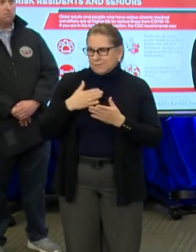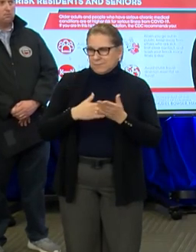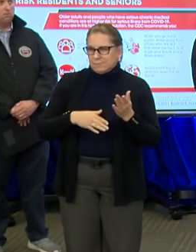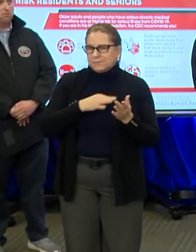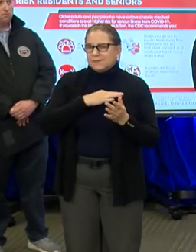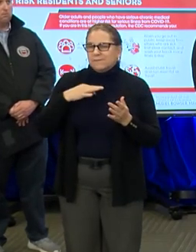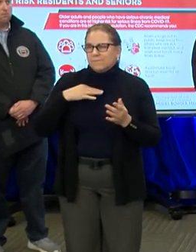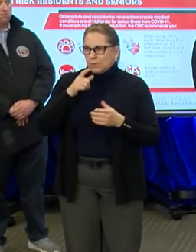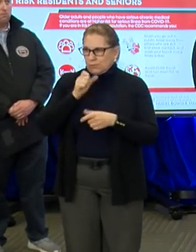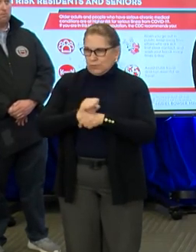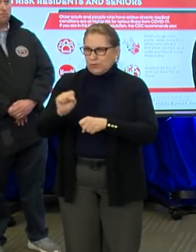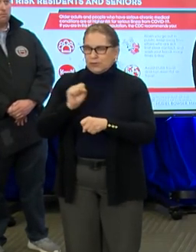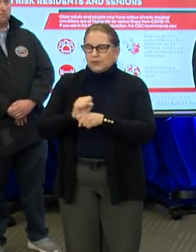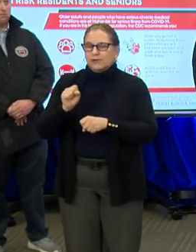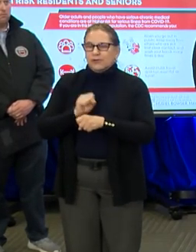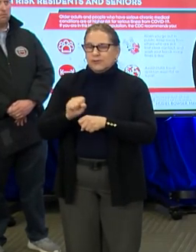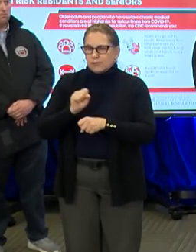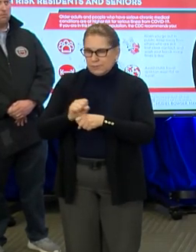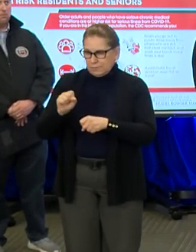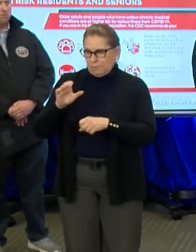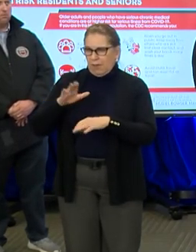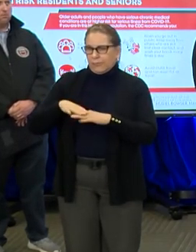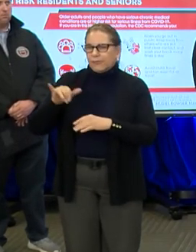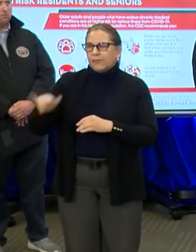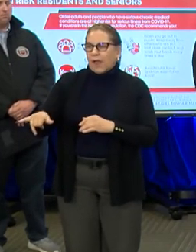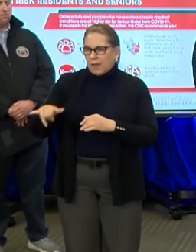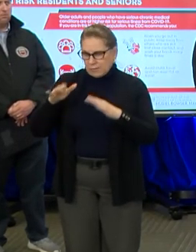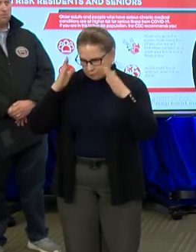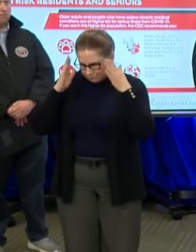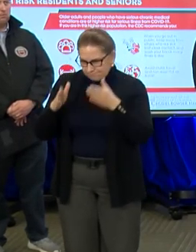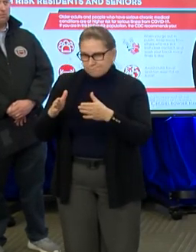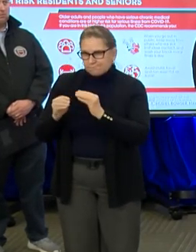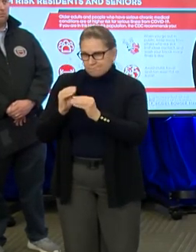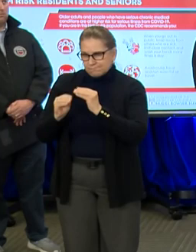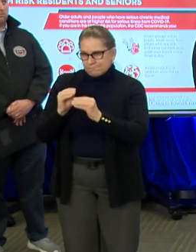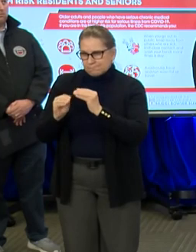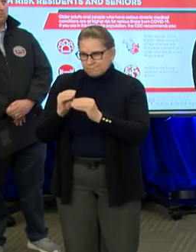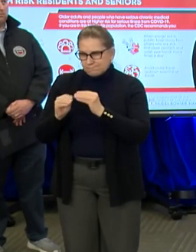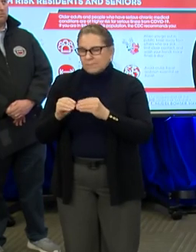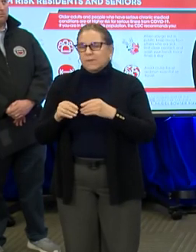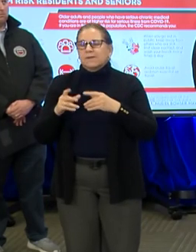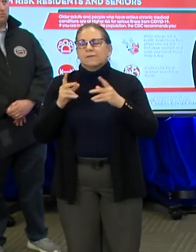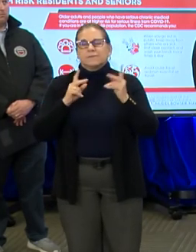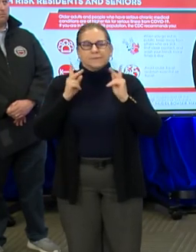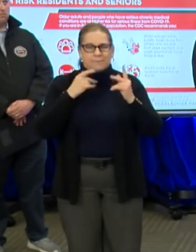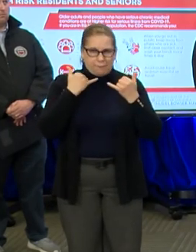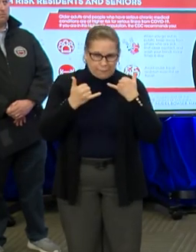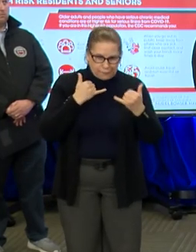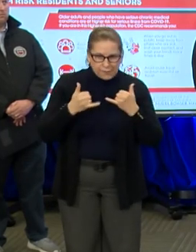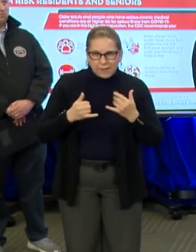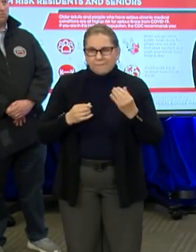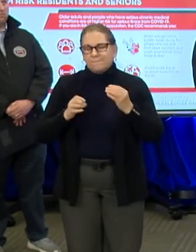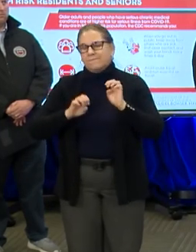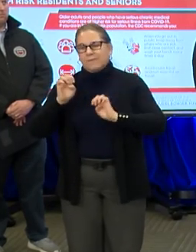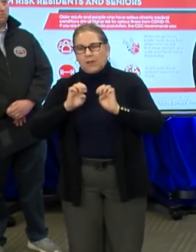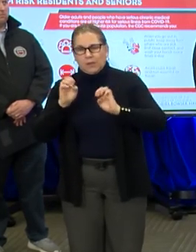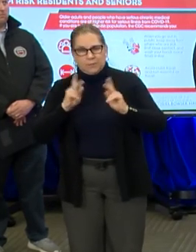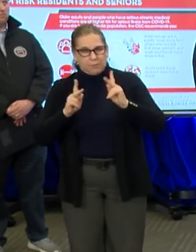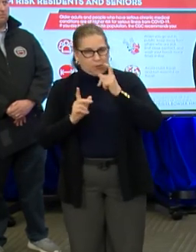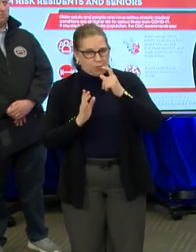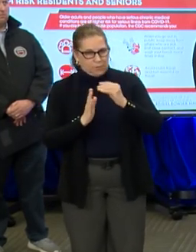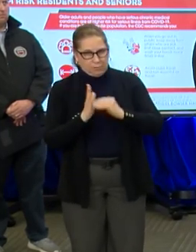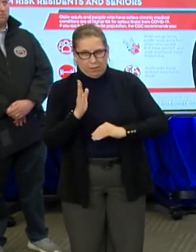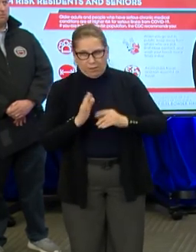feverishly to not only take calls, but to evaluate the claims once they've come in. They're deluged, as you